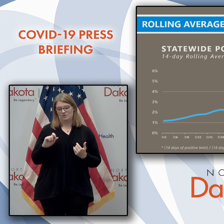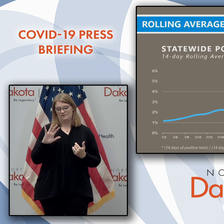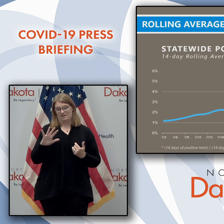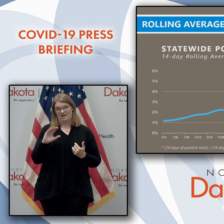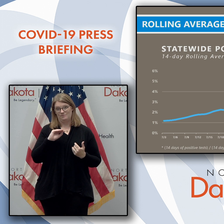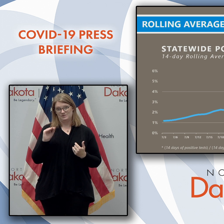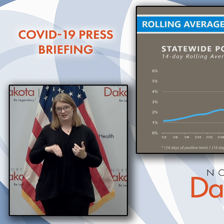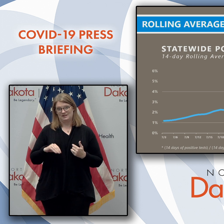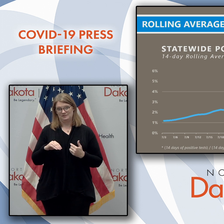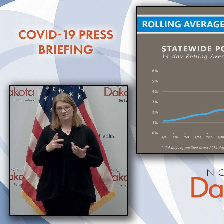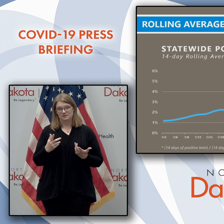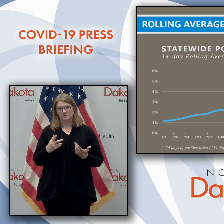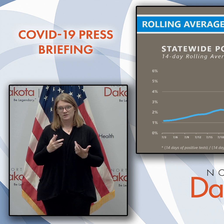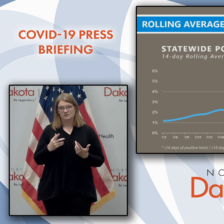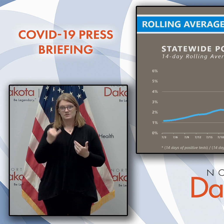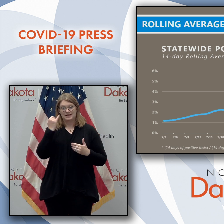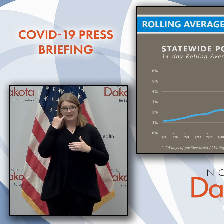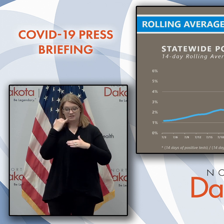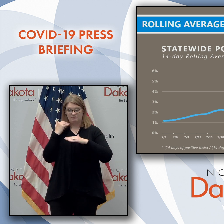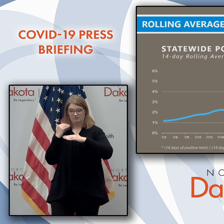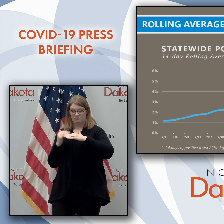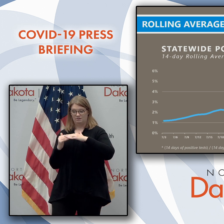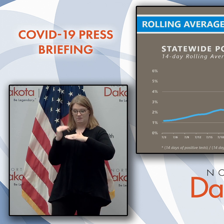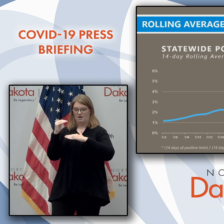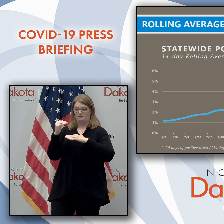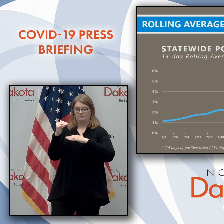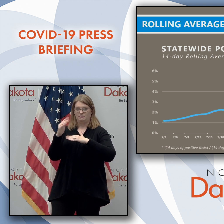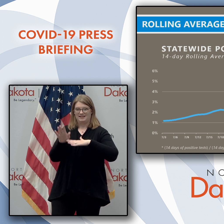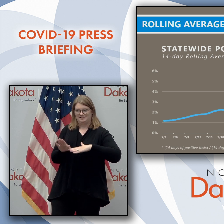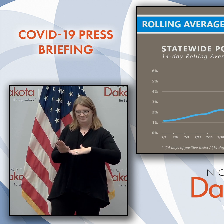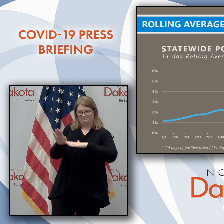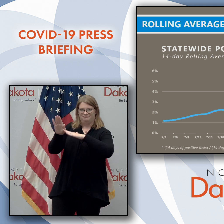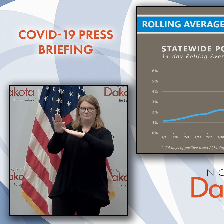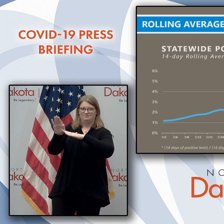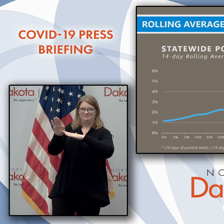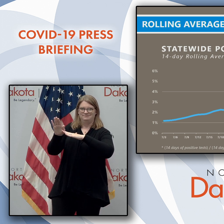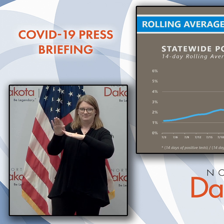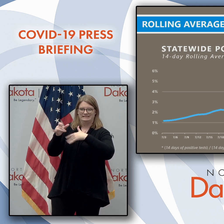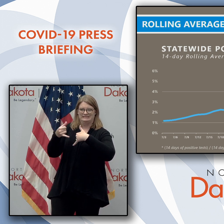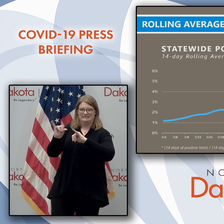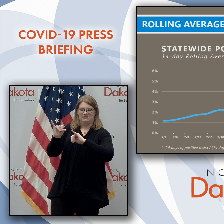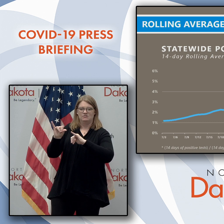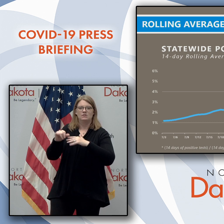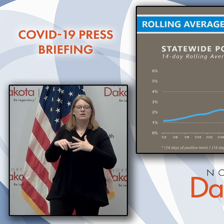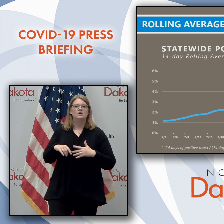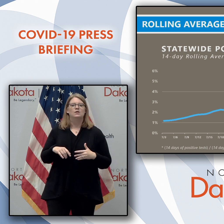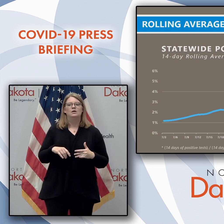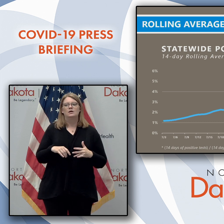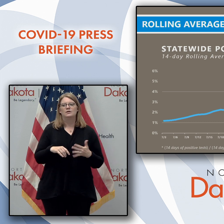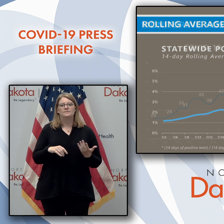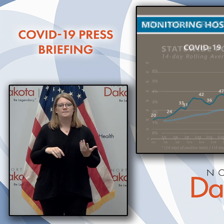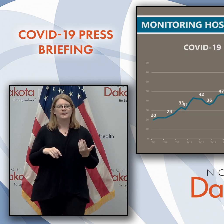we're above our rolling average, that continues to pull it up again. We currently have